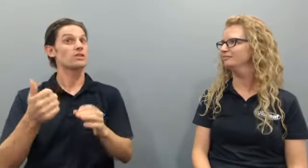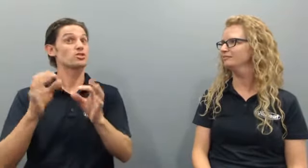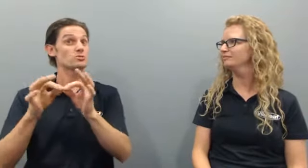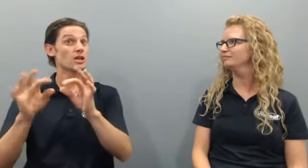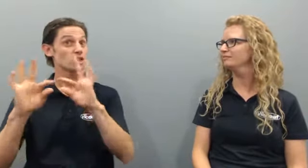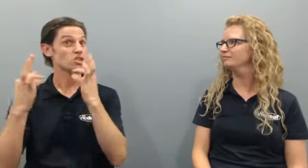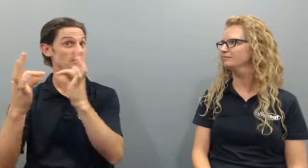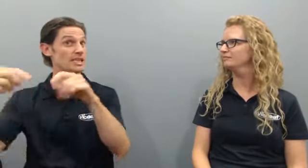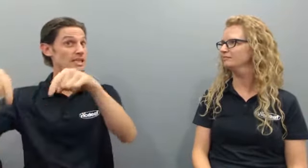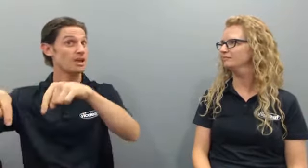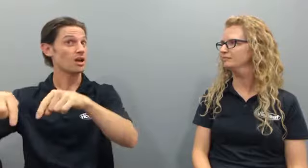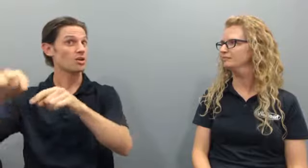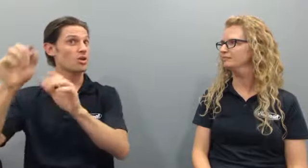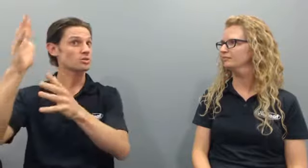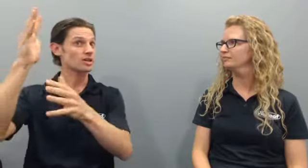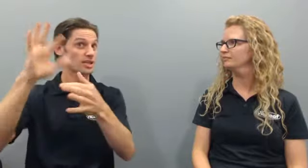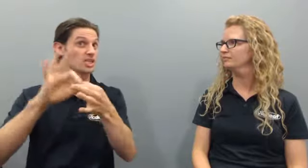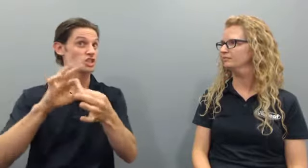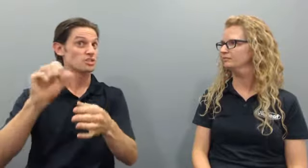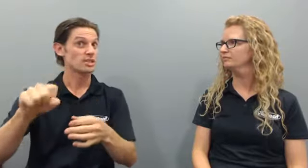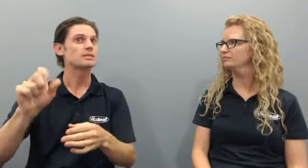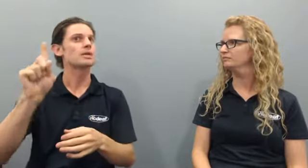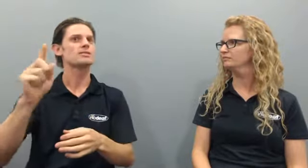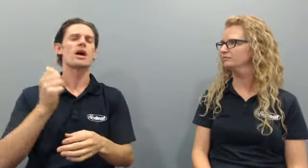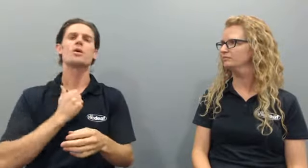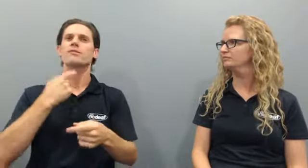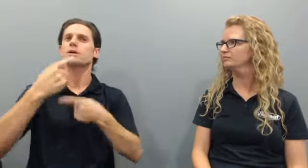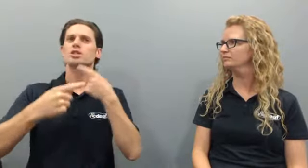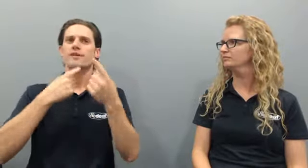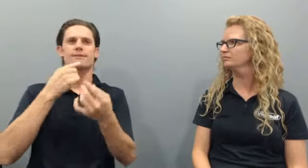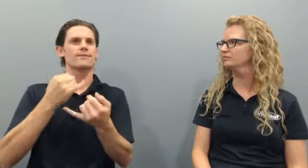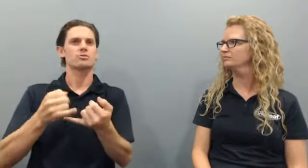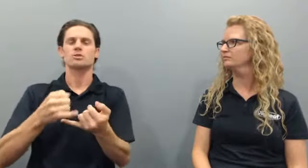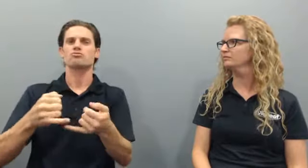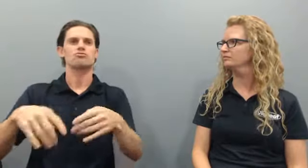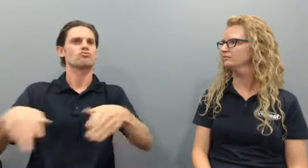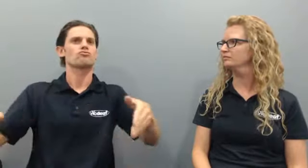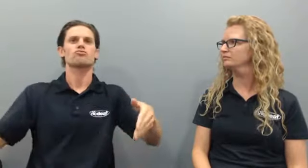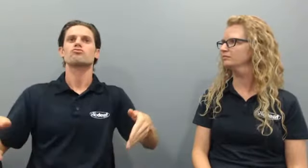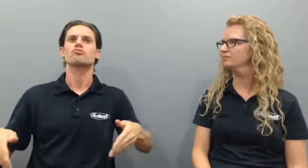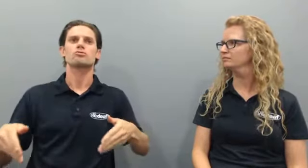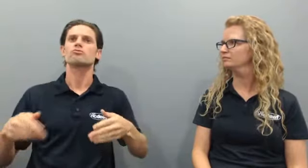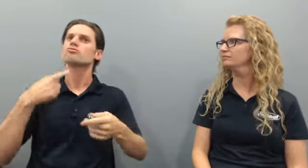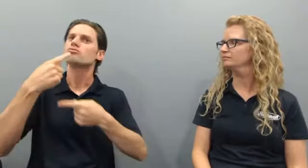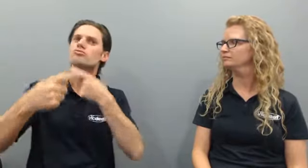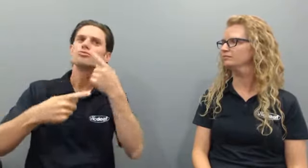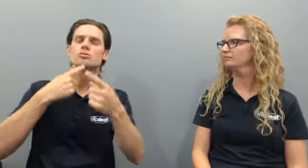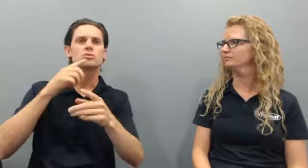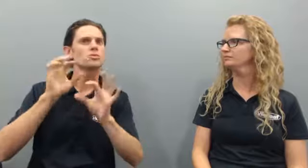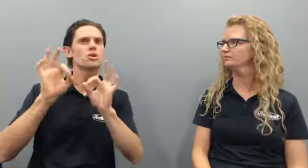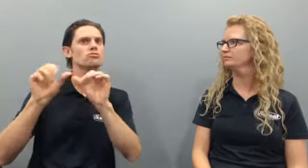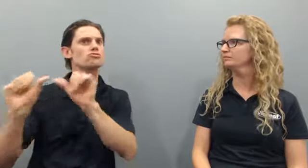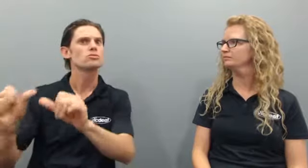we do have an interpreting agency here called Auslan Connections. Our information tonight is very neutral, and in general it's